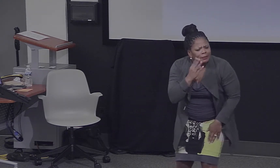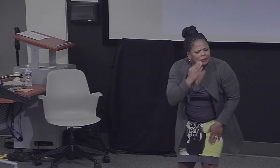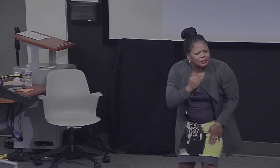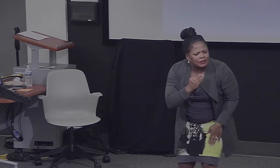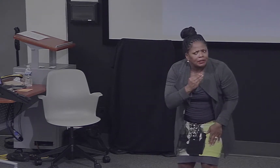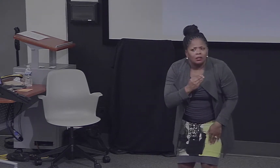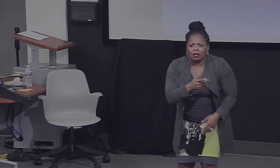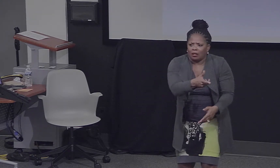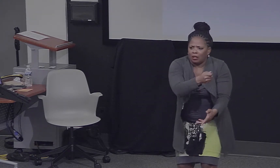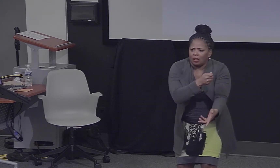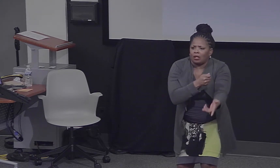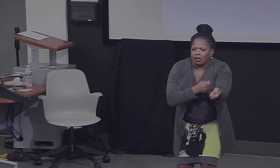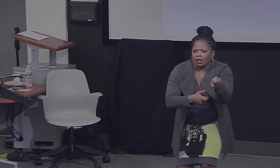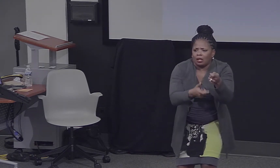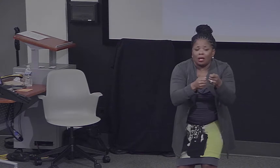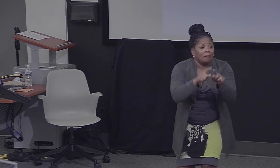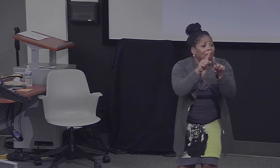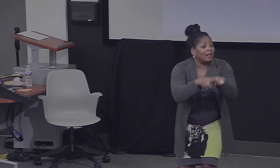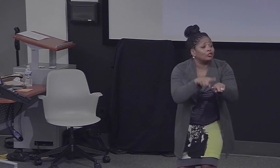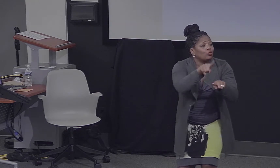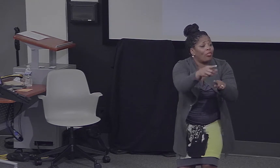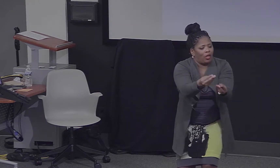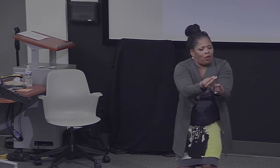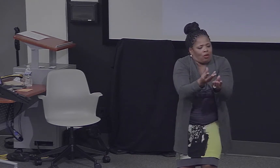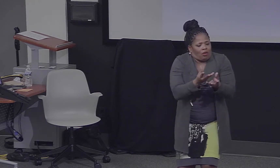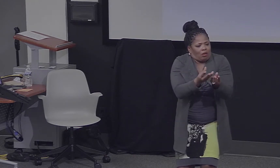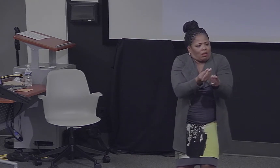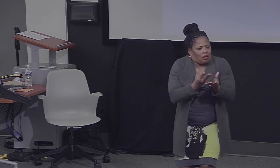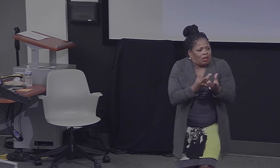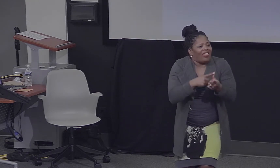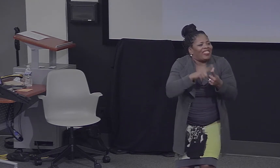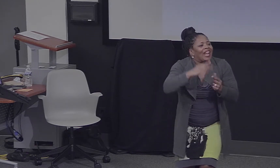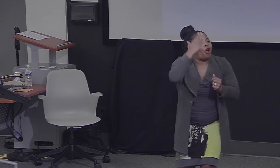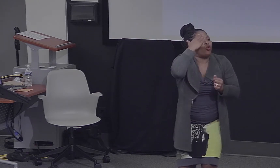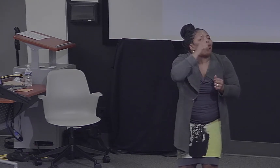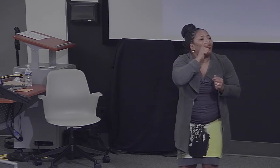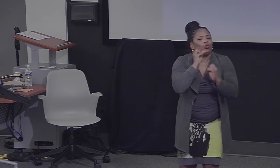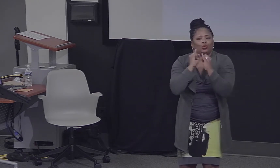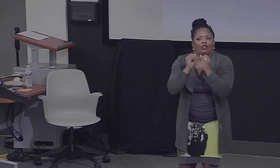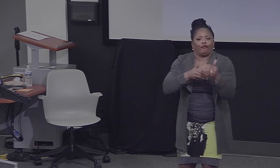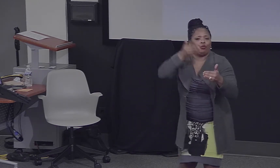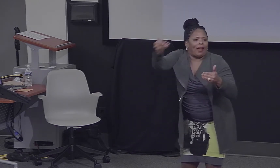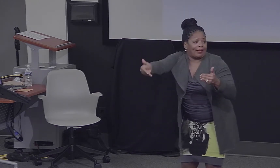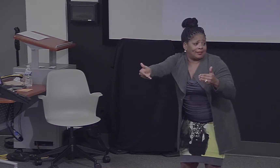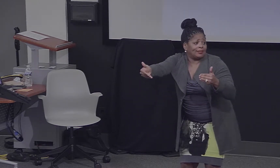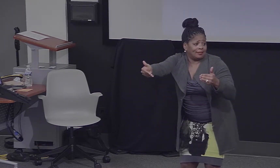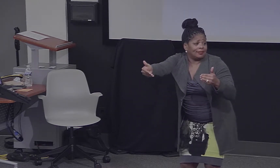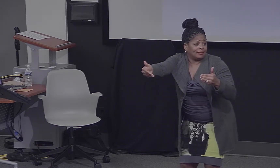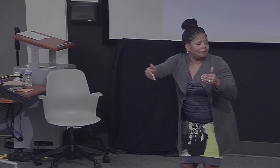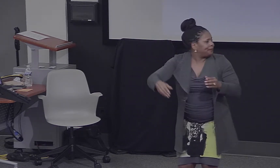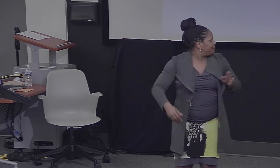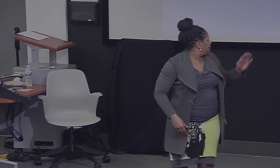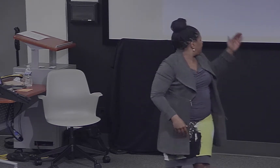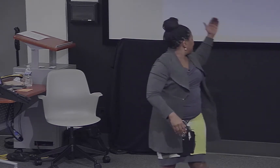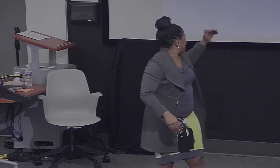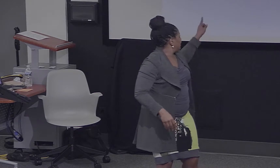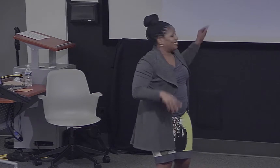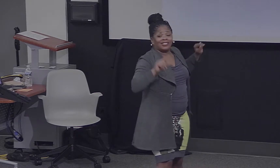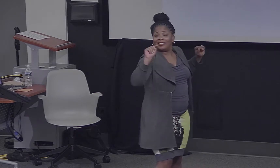interpreter. So I began with asking other interpreters. I wanted to hear from them what were their experiences. And from those conversations,